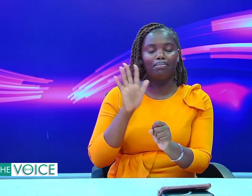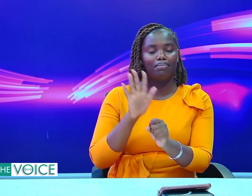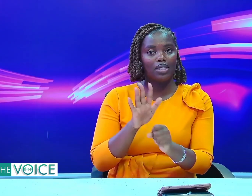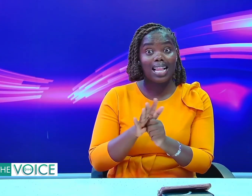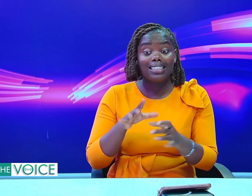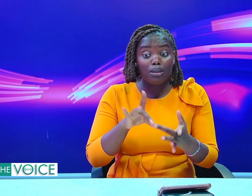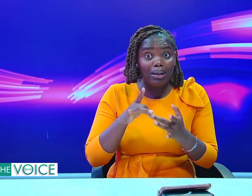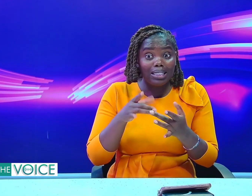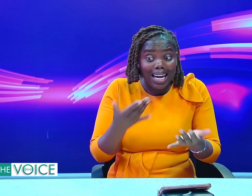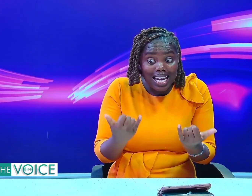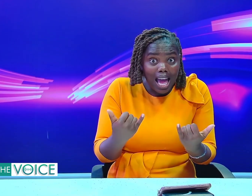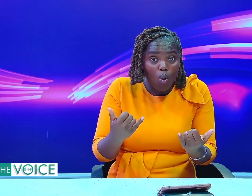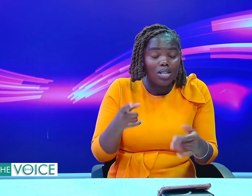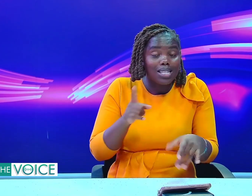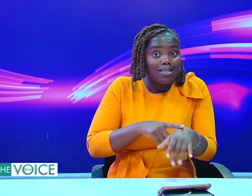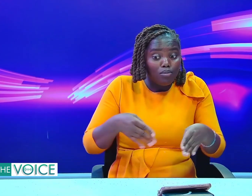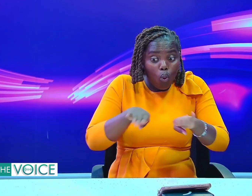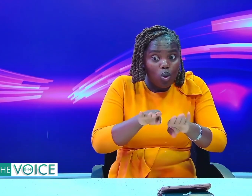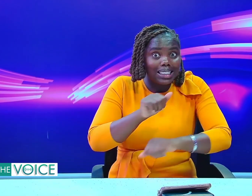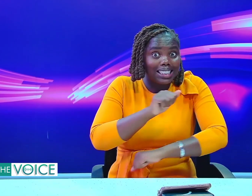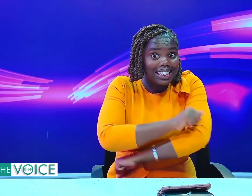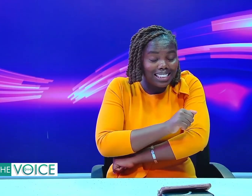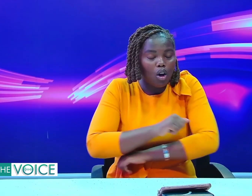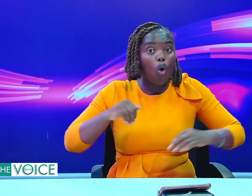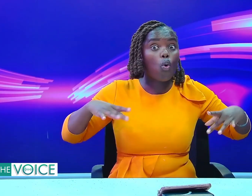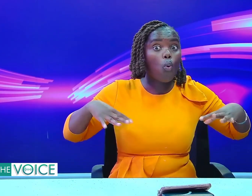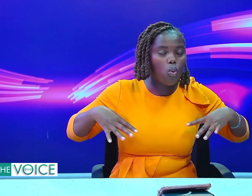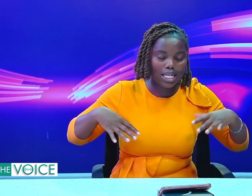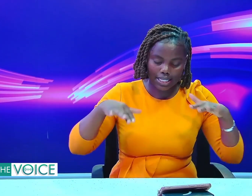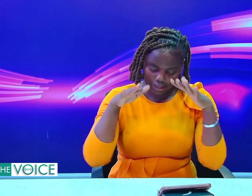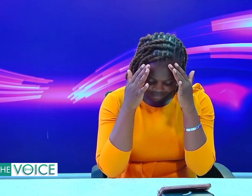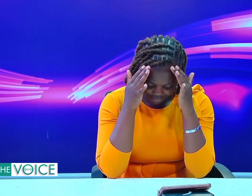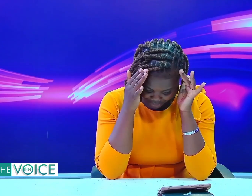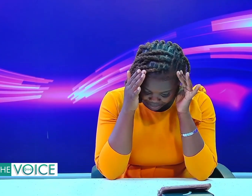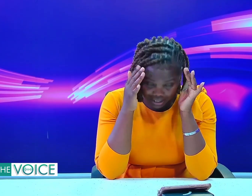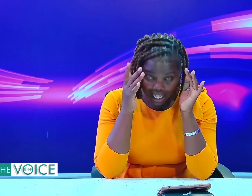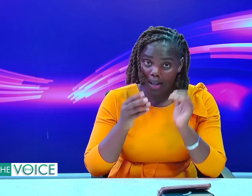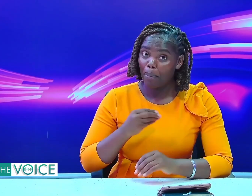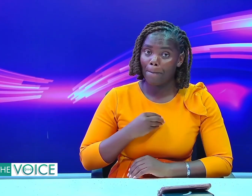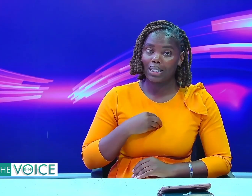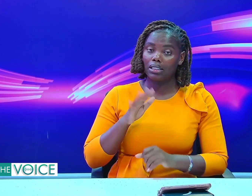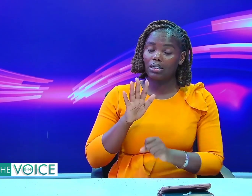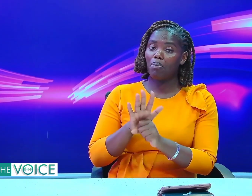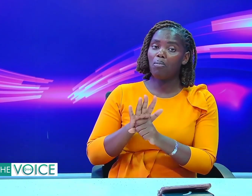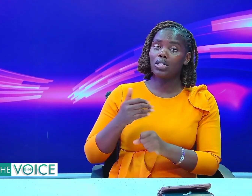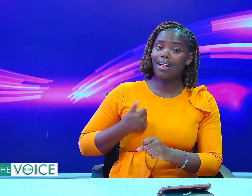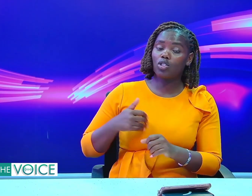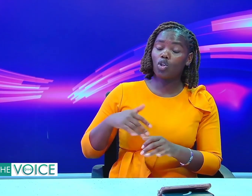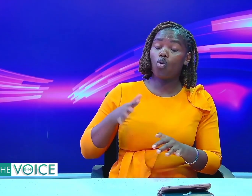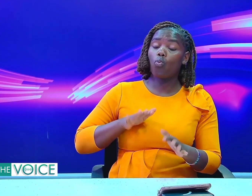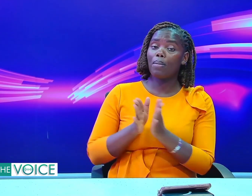face discrimination in very many cases, especially currently, right now, when schools are closed during the holidays.